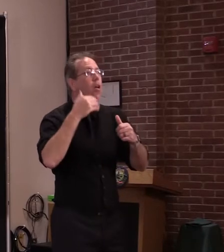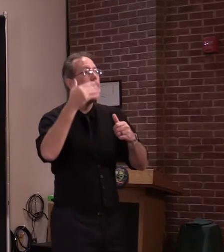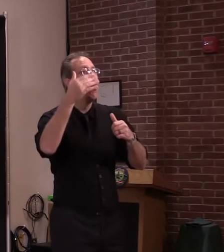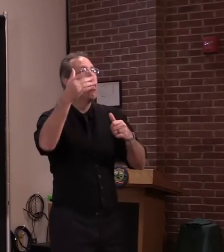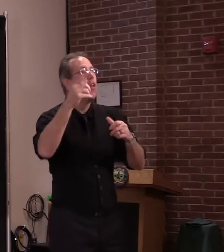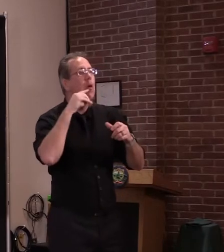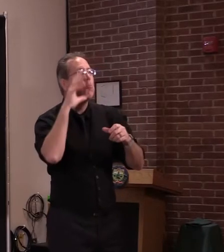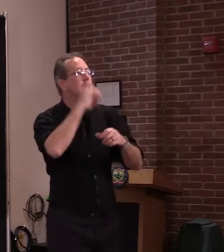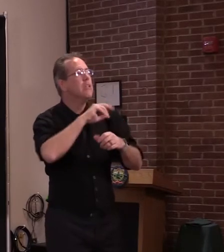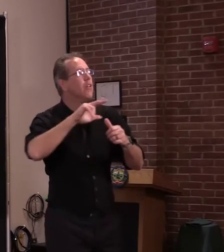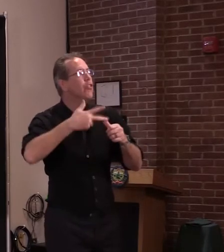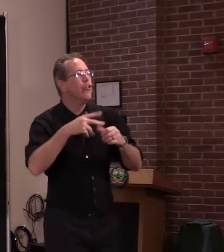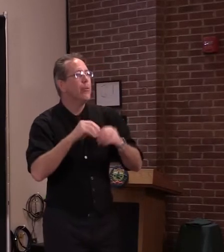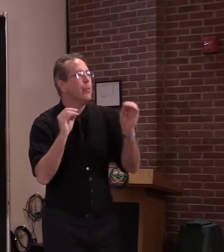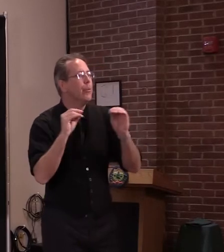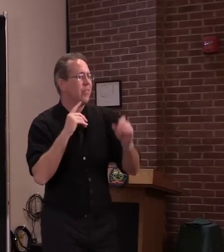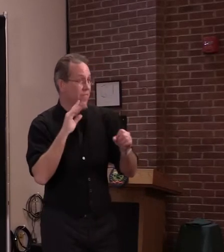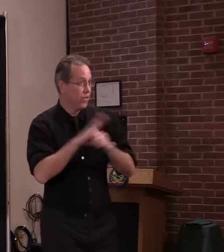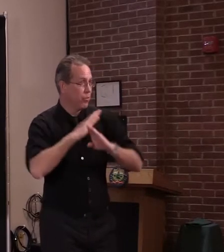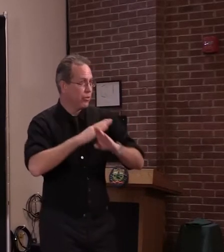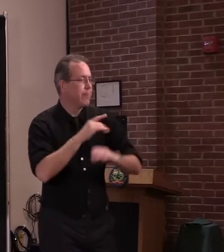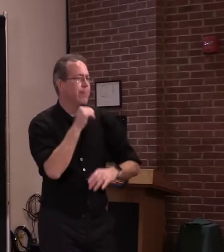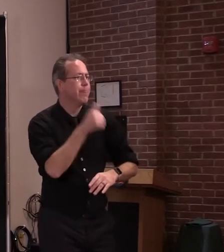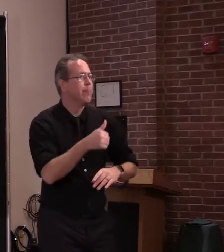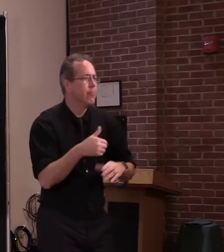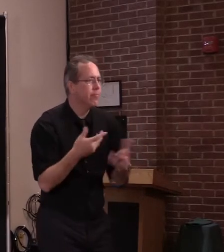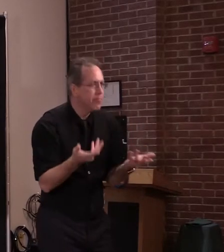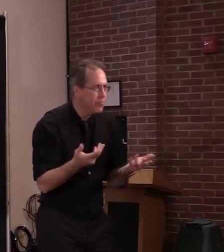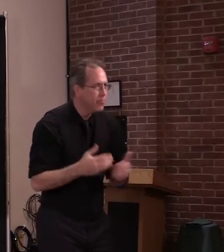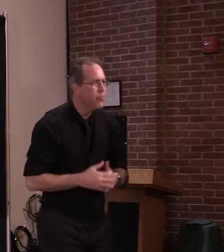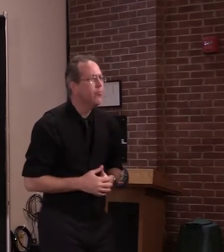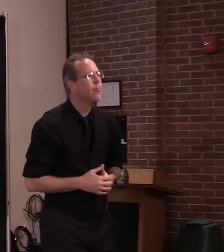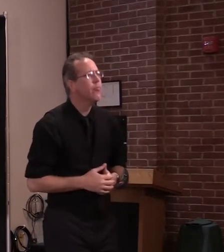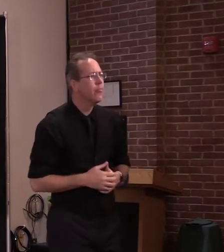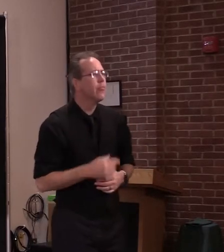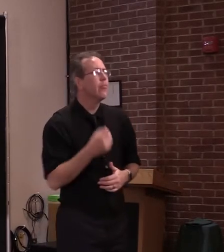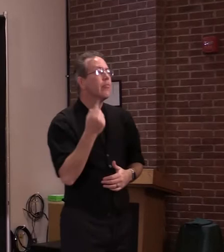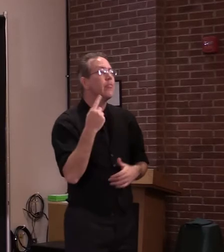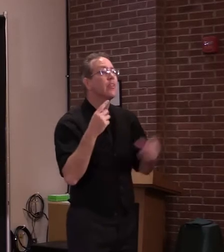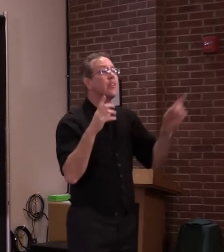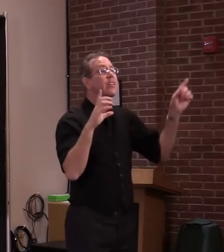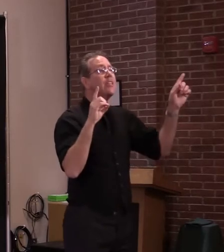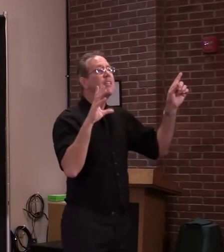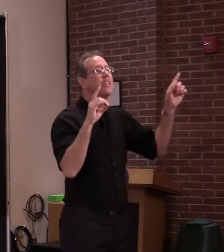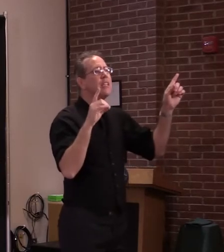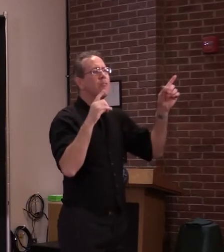has not formally changed the definition at this point in time.